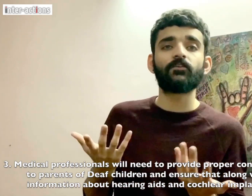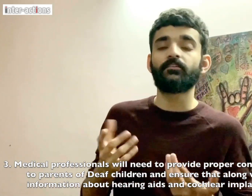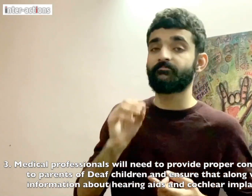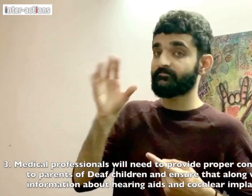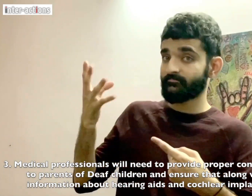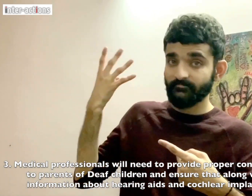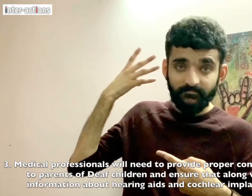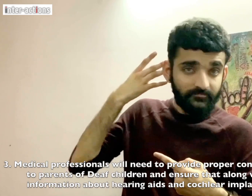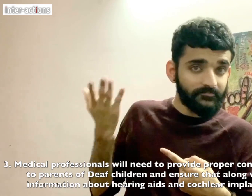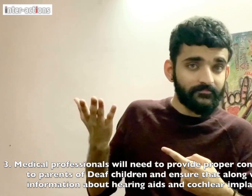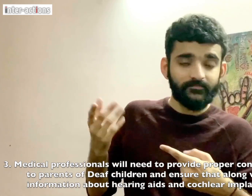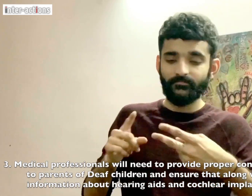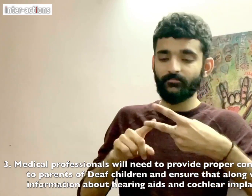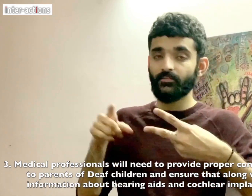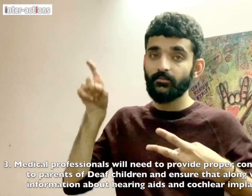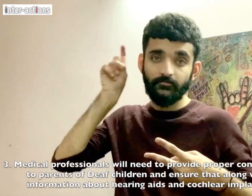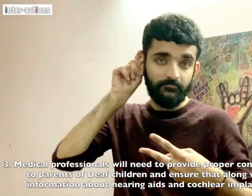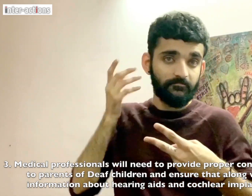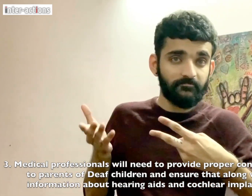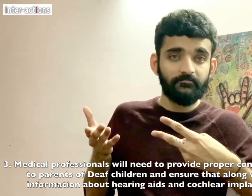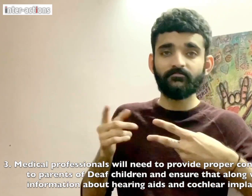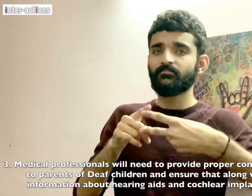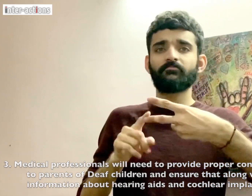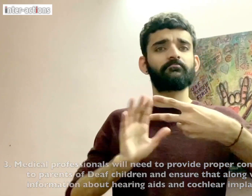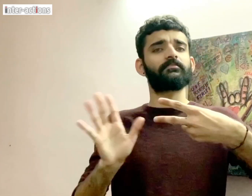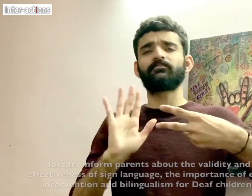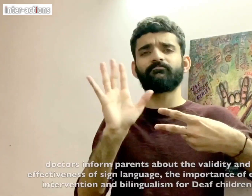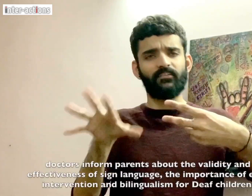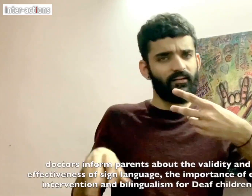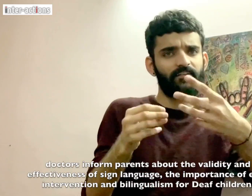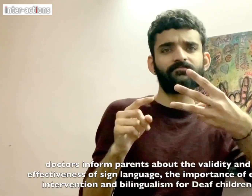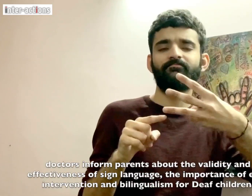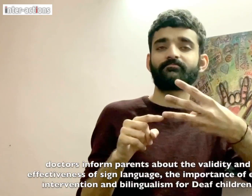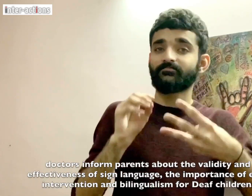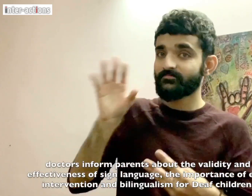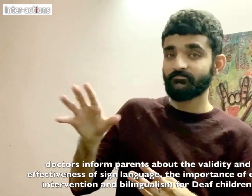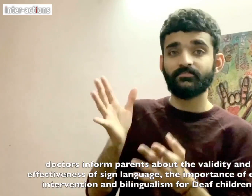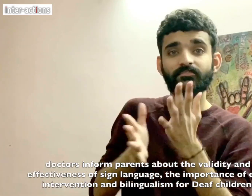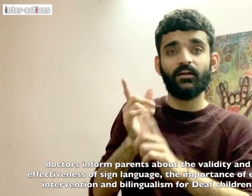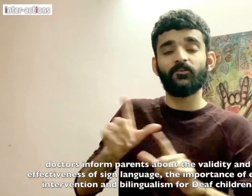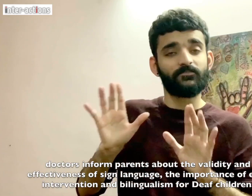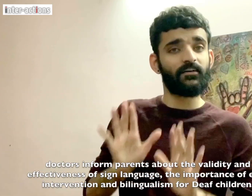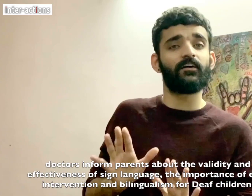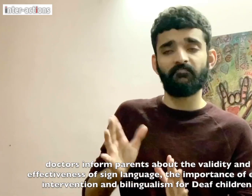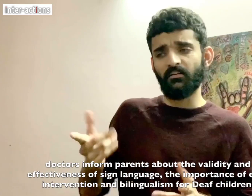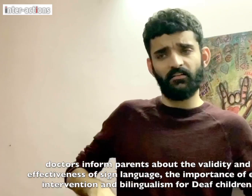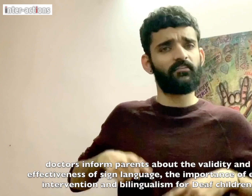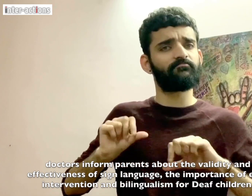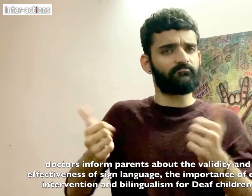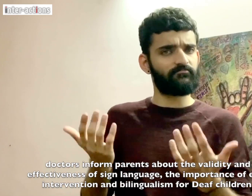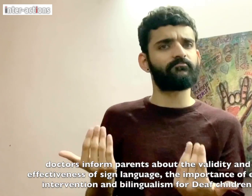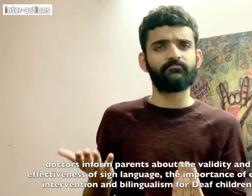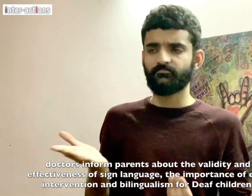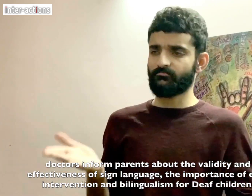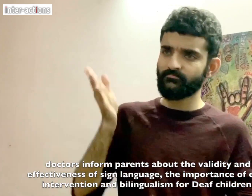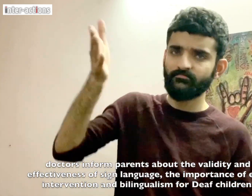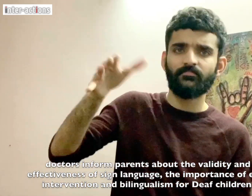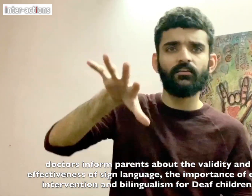and cochlear implants, doctors inform parents about the validity and effectiveness of sign language, the importance of early intervention, and bilingualism for deaf